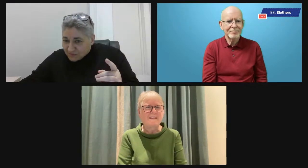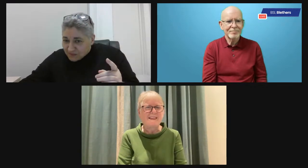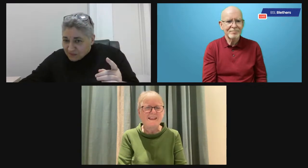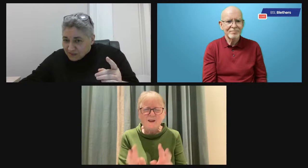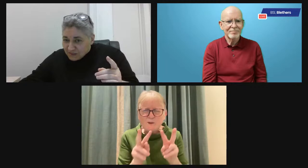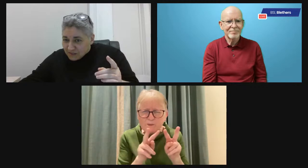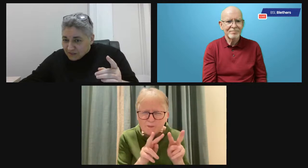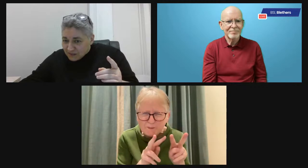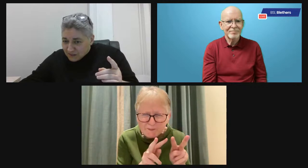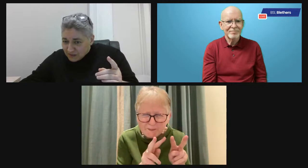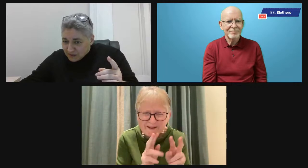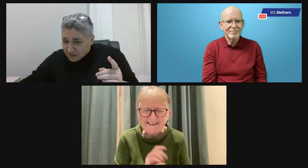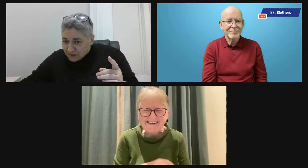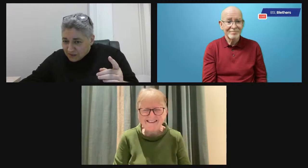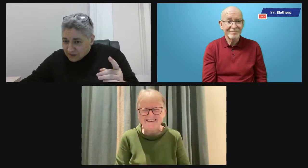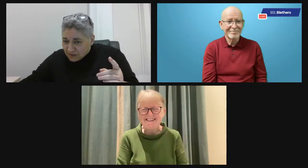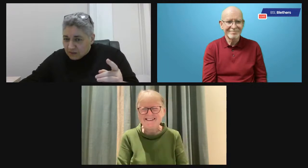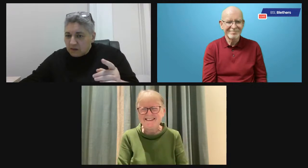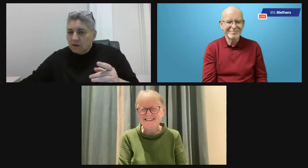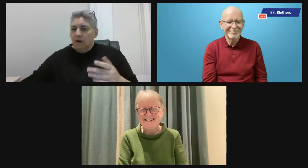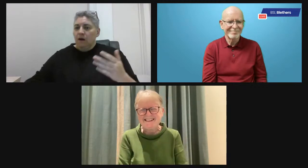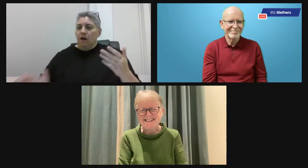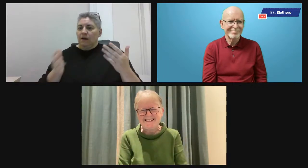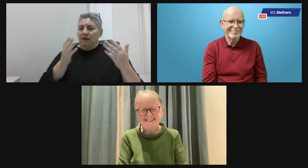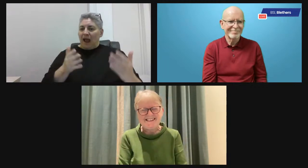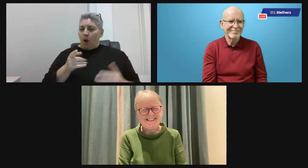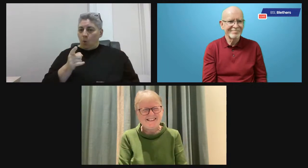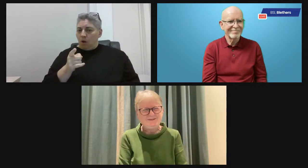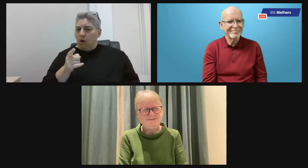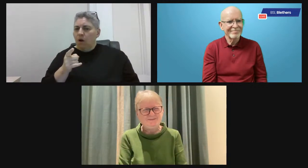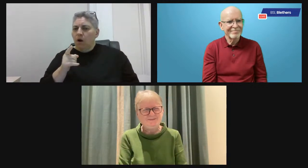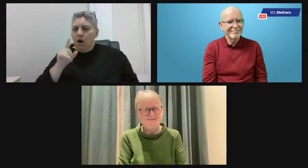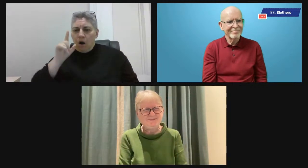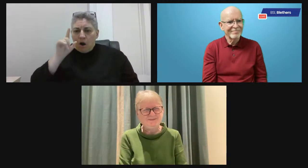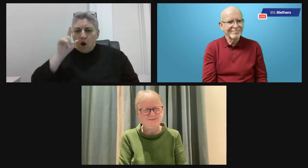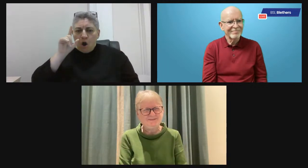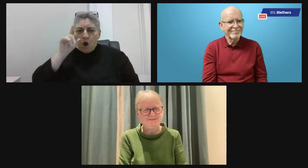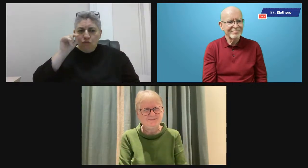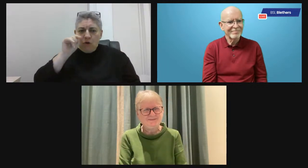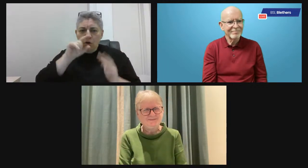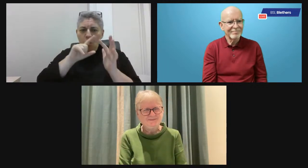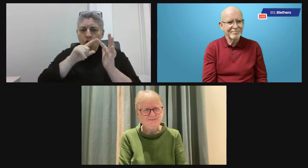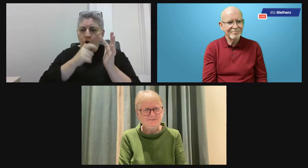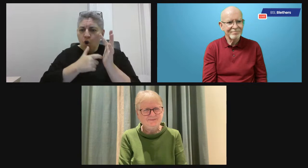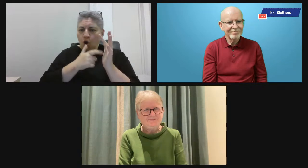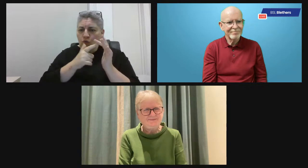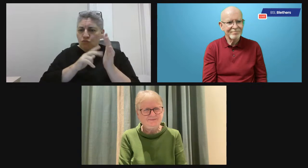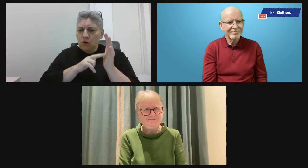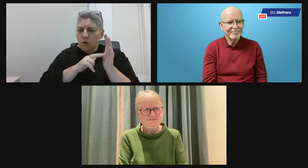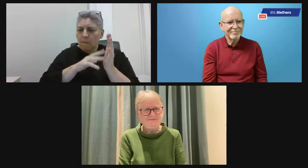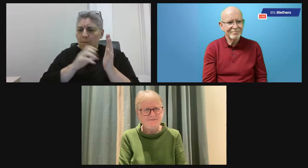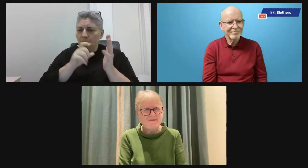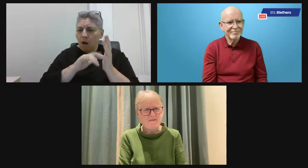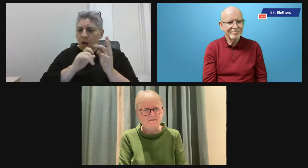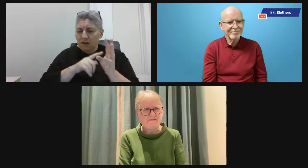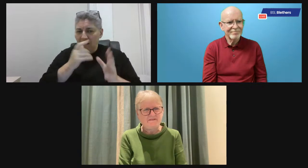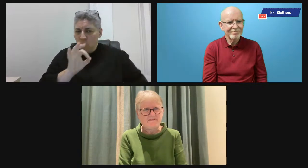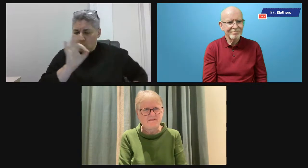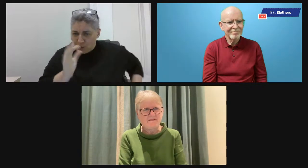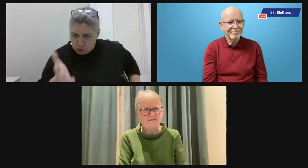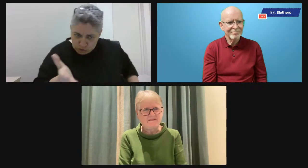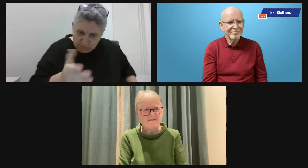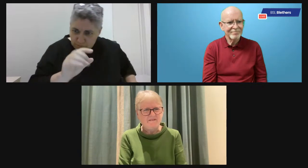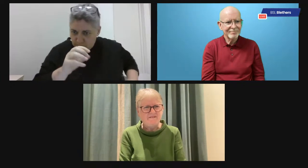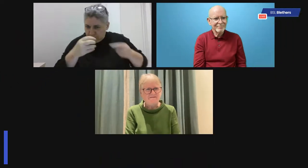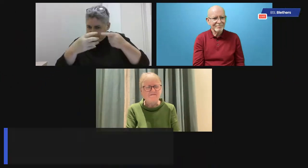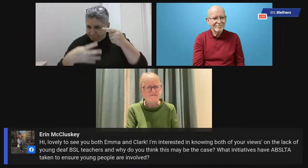our viewers at home. Oh, I can't wait. Okay, so our first question